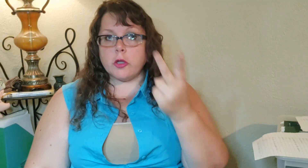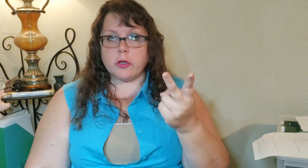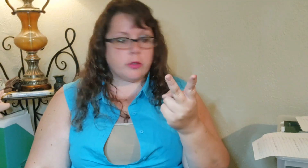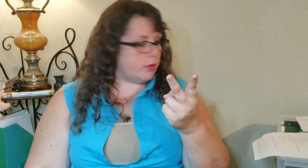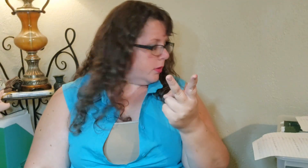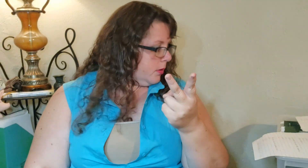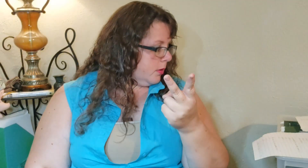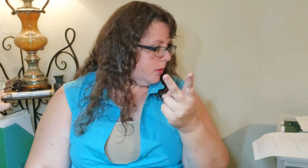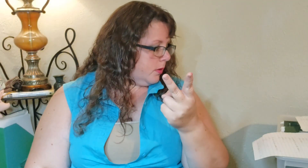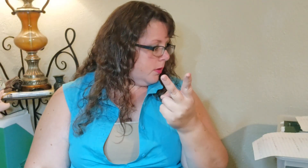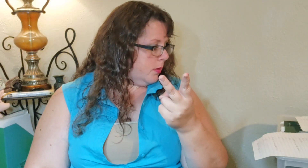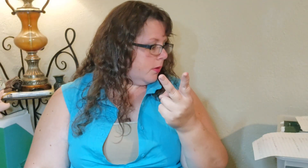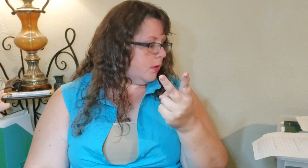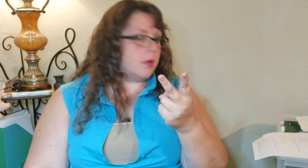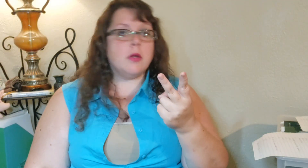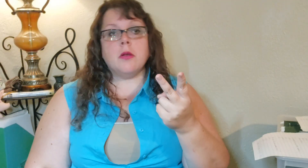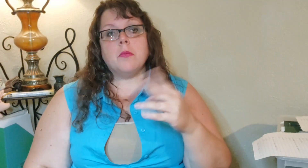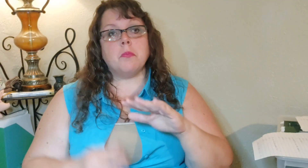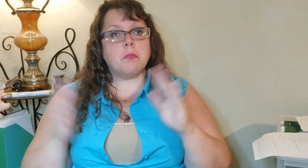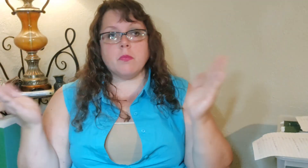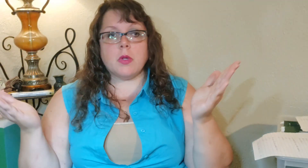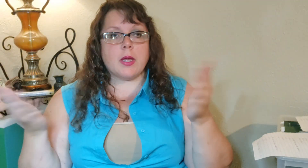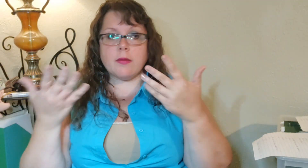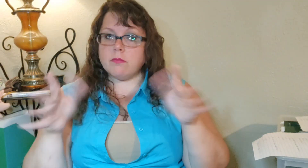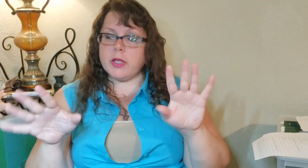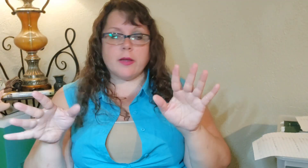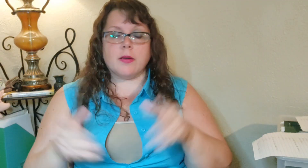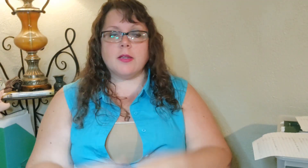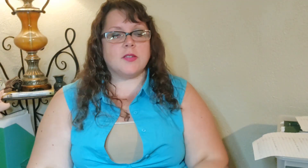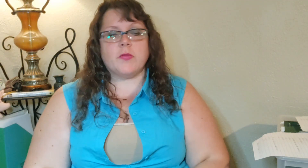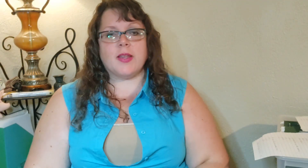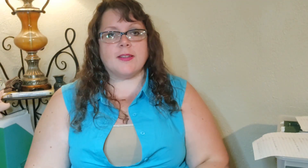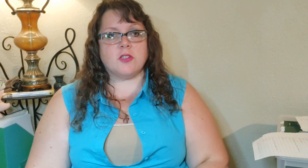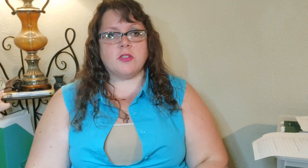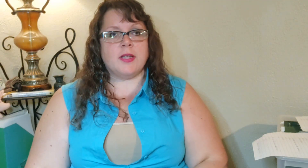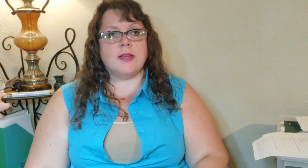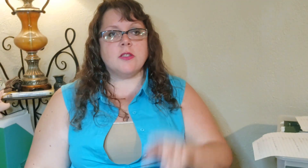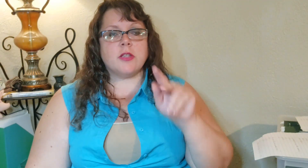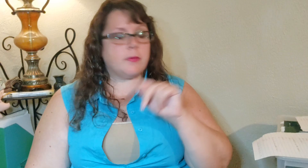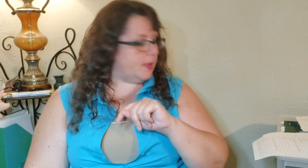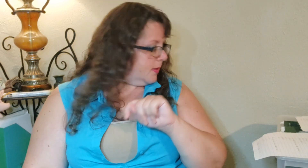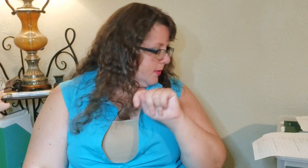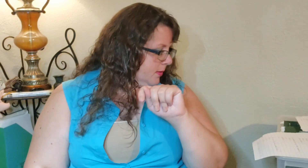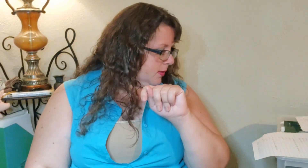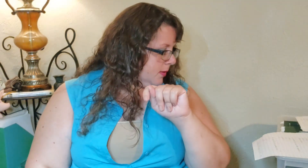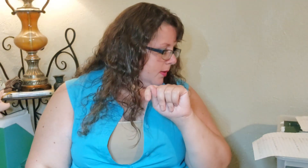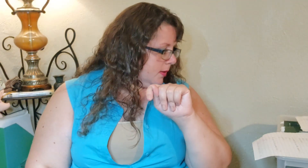look, and done, is finished. So it's